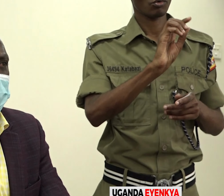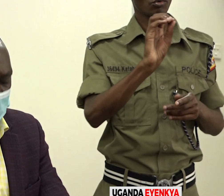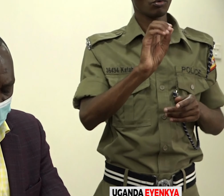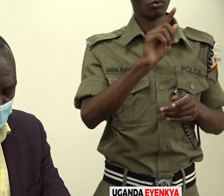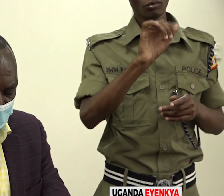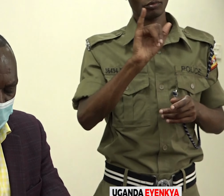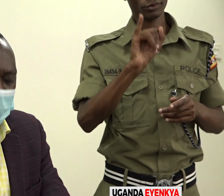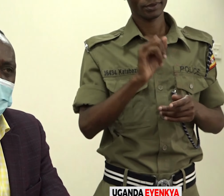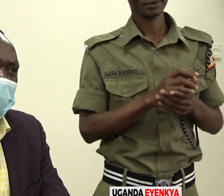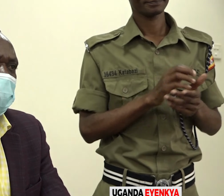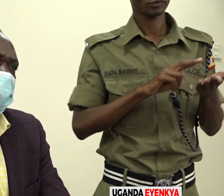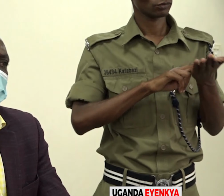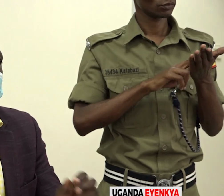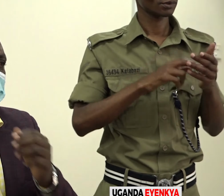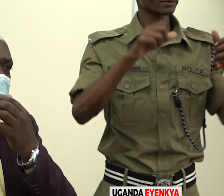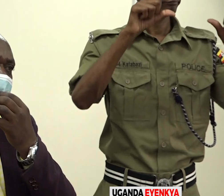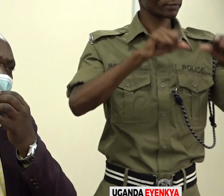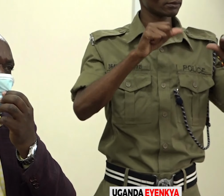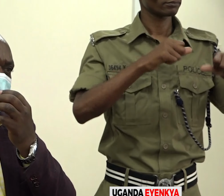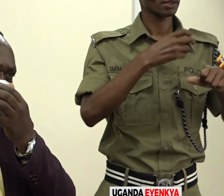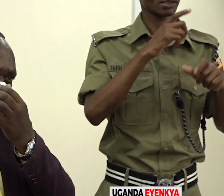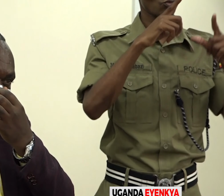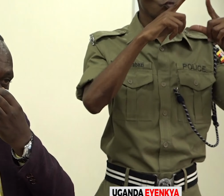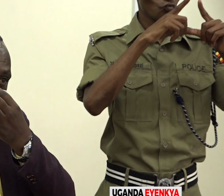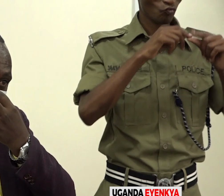ebibi ennyo nti